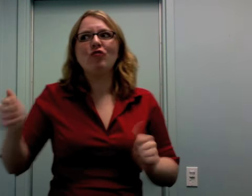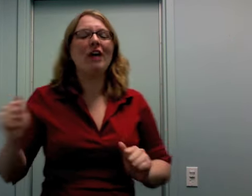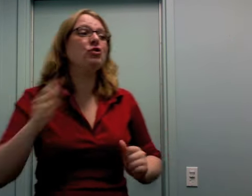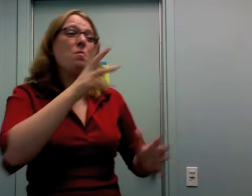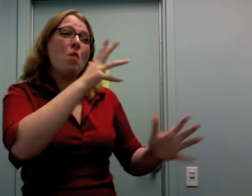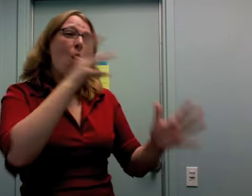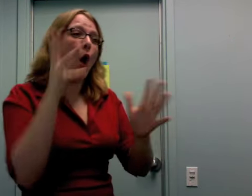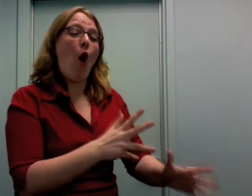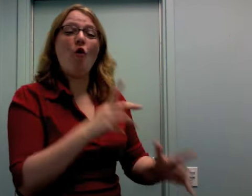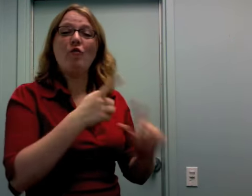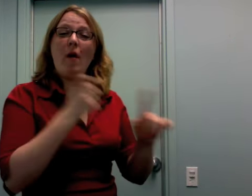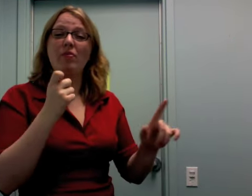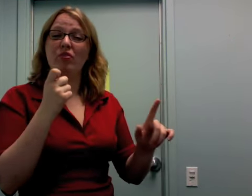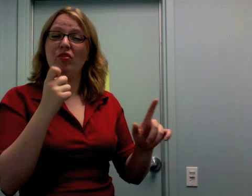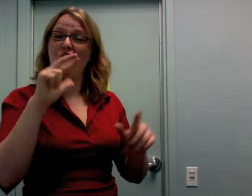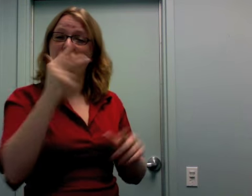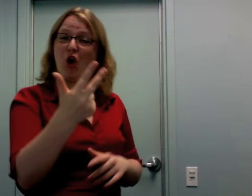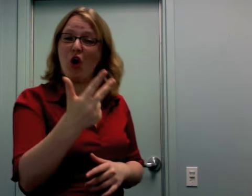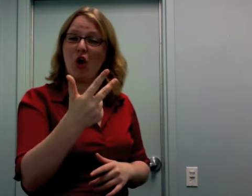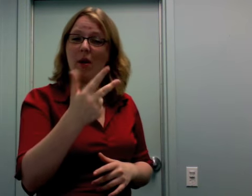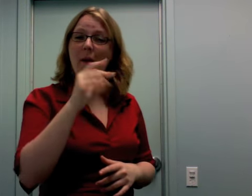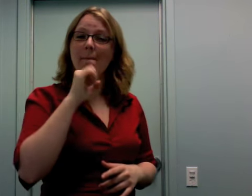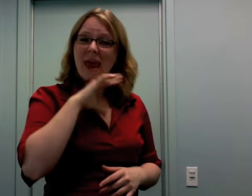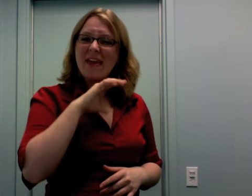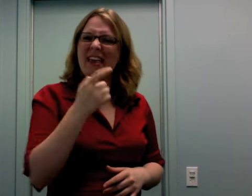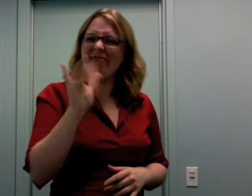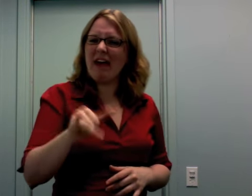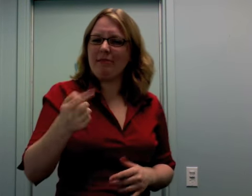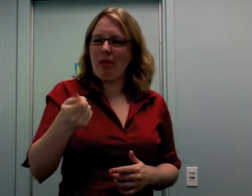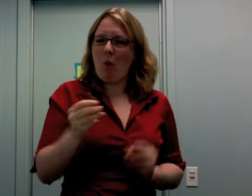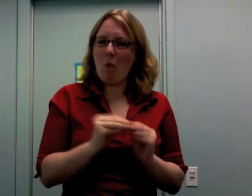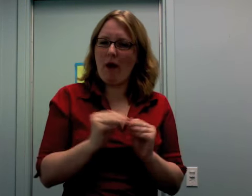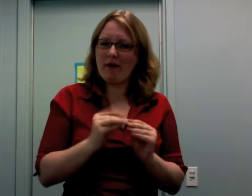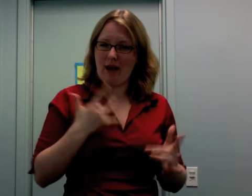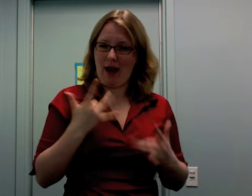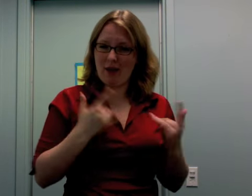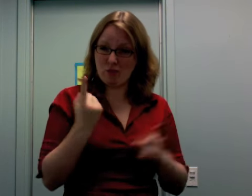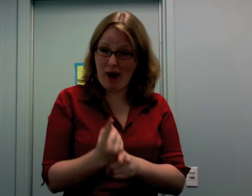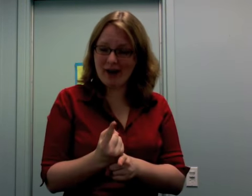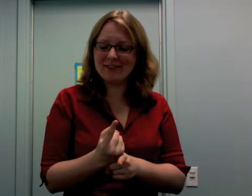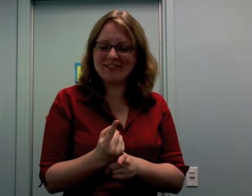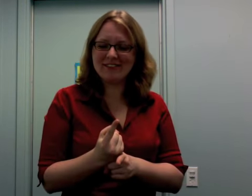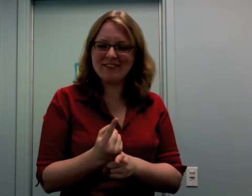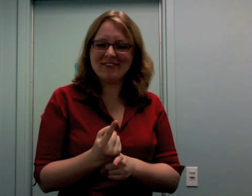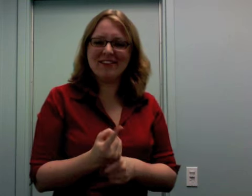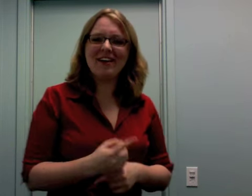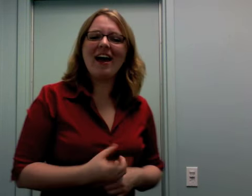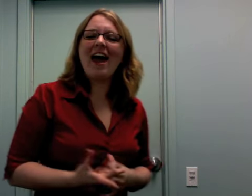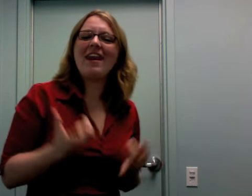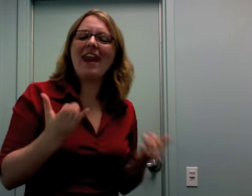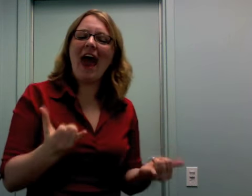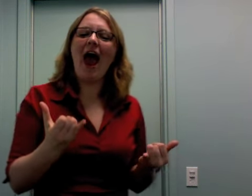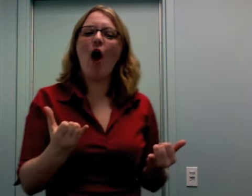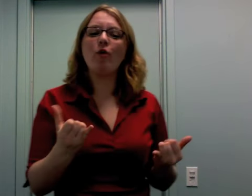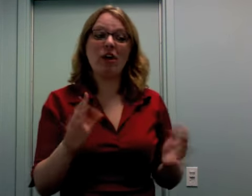That's a little more exciting, isn't it? Now he offers to take the pig to the turnip field, but the pig outsmarts